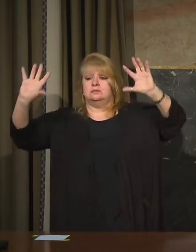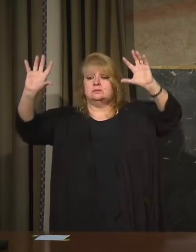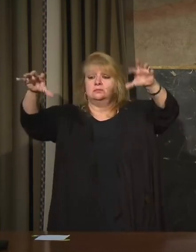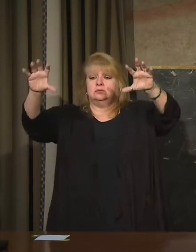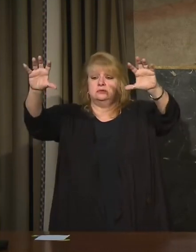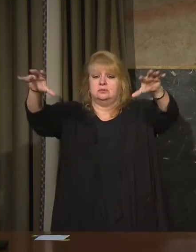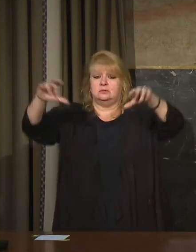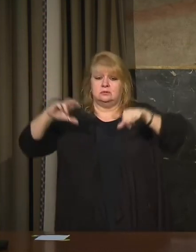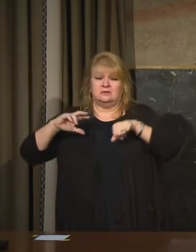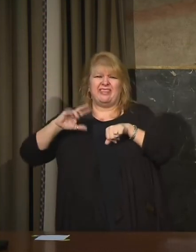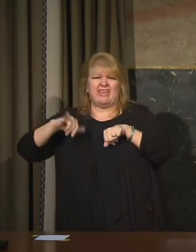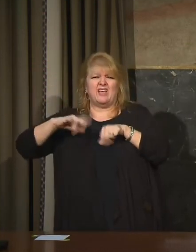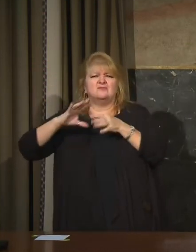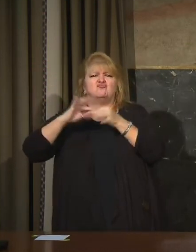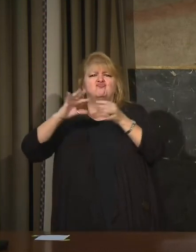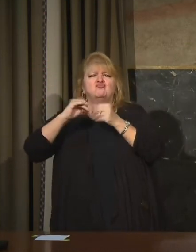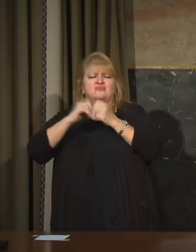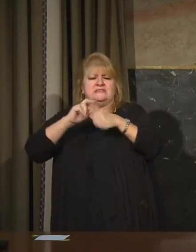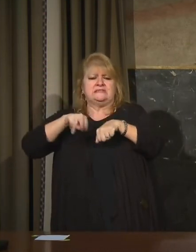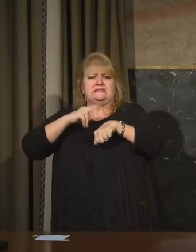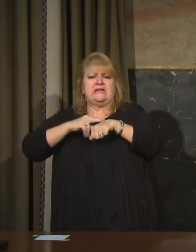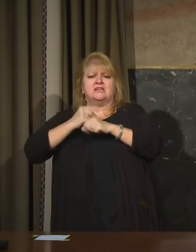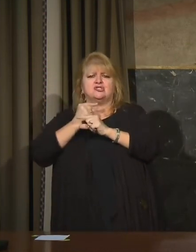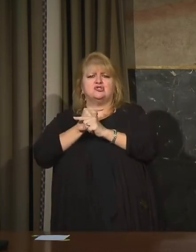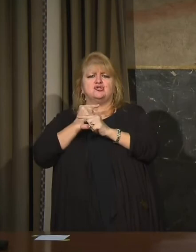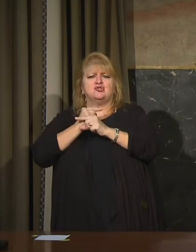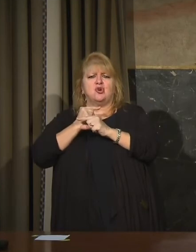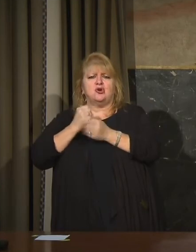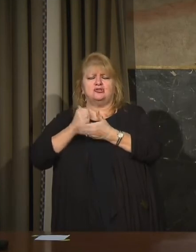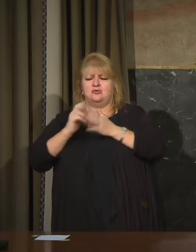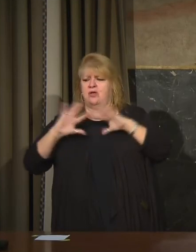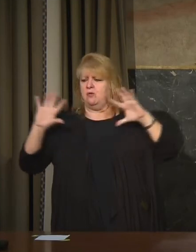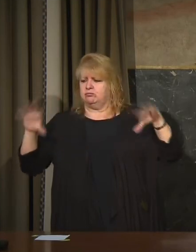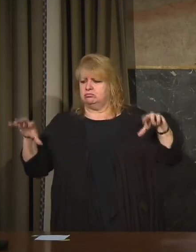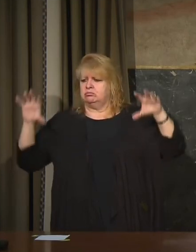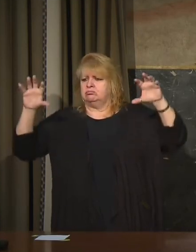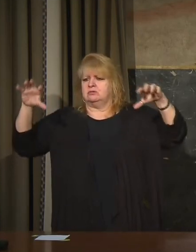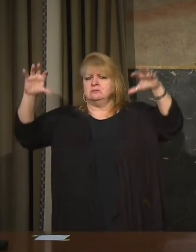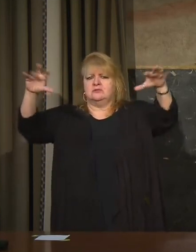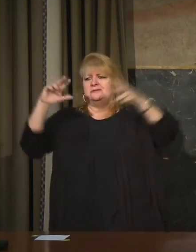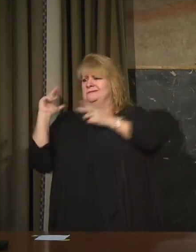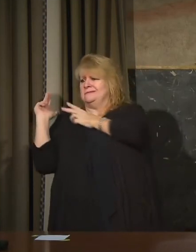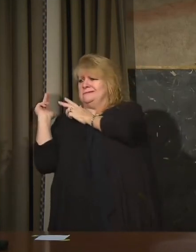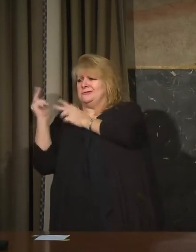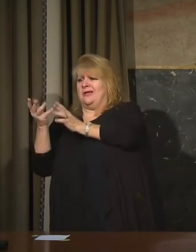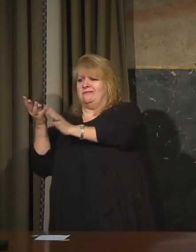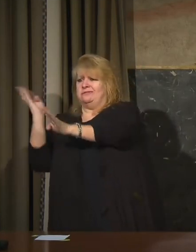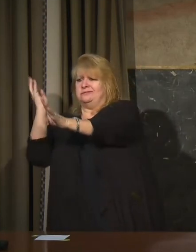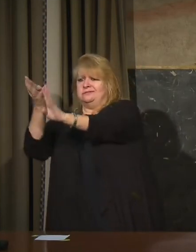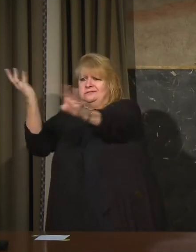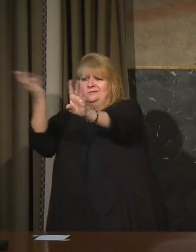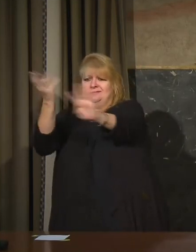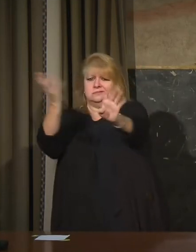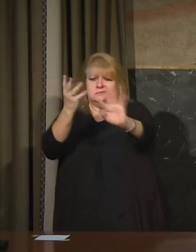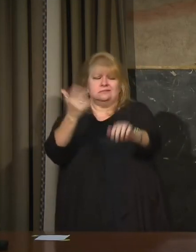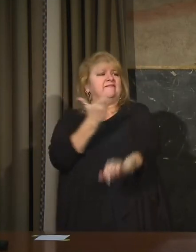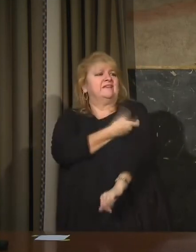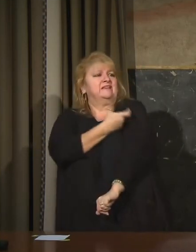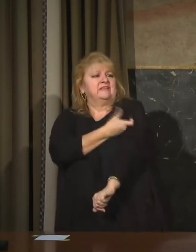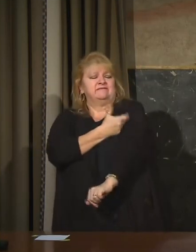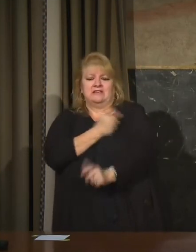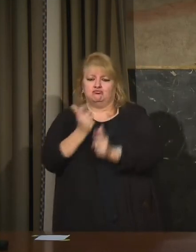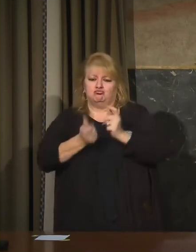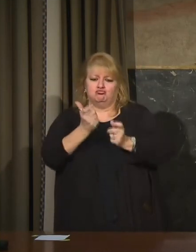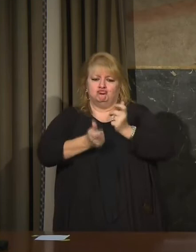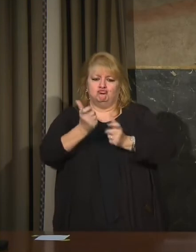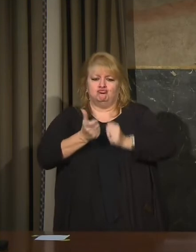hand to stage such an event. We don't have it today. And when we have the vaccine and it lines up with the priority